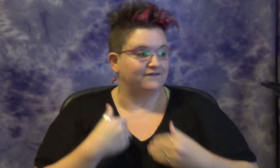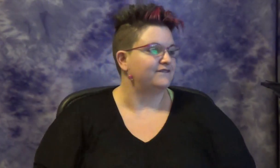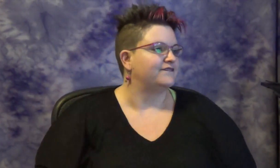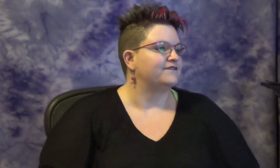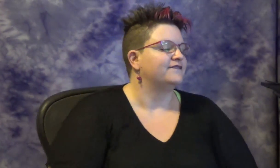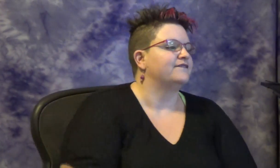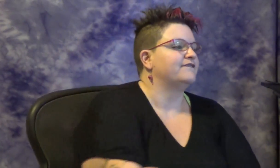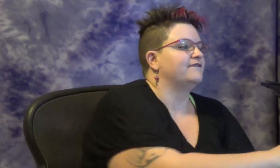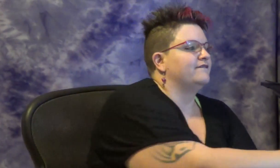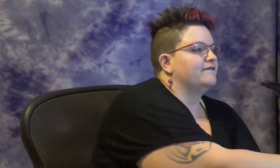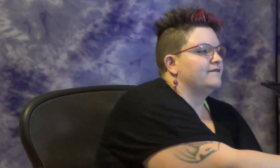and that's what they focus on.